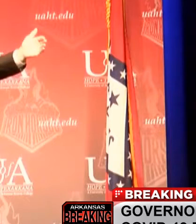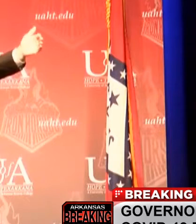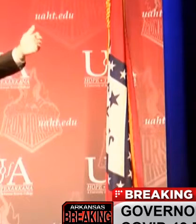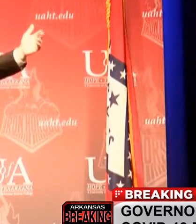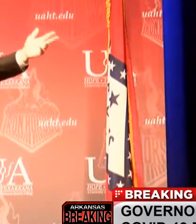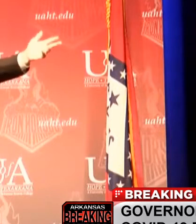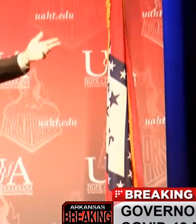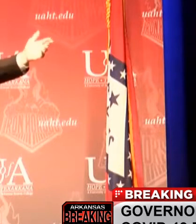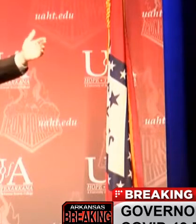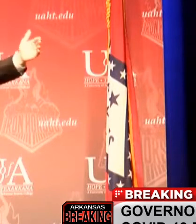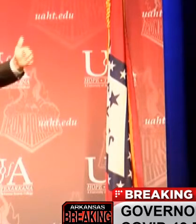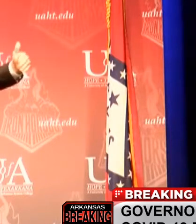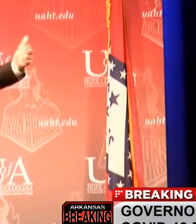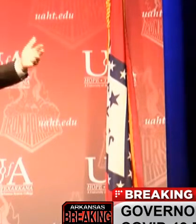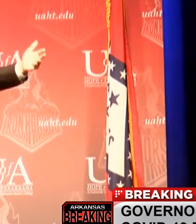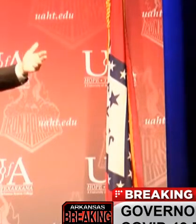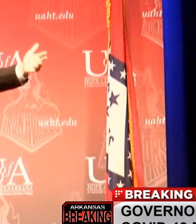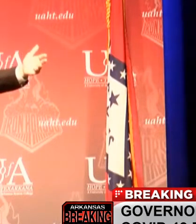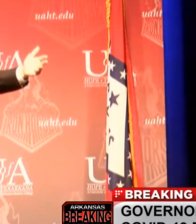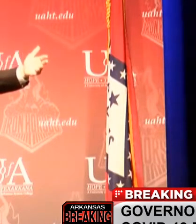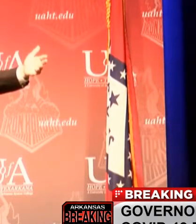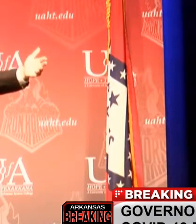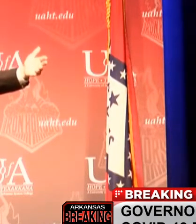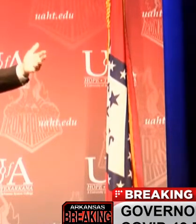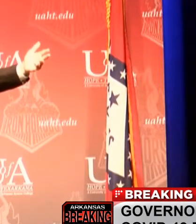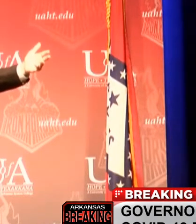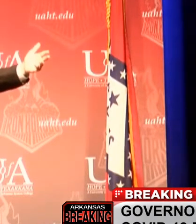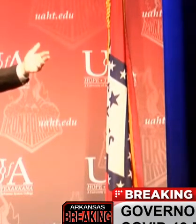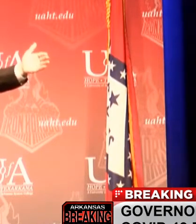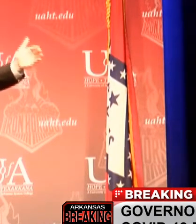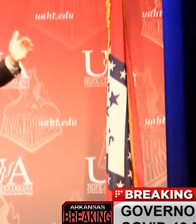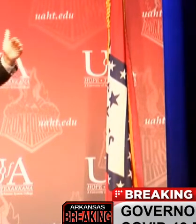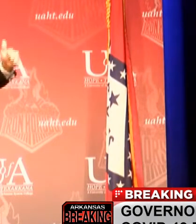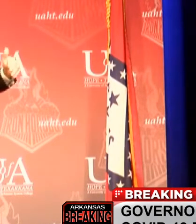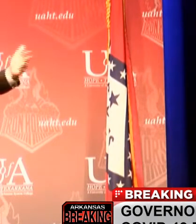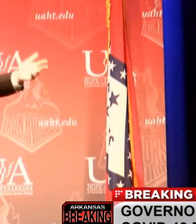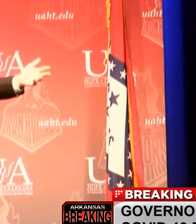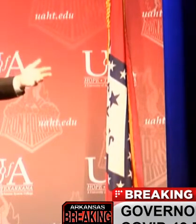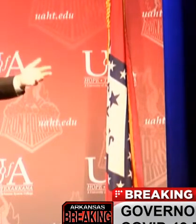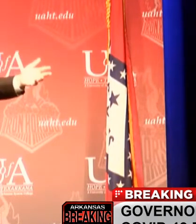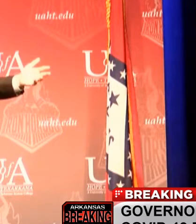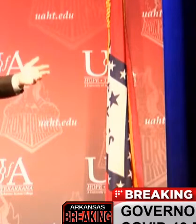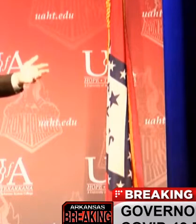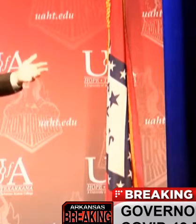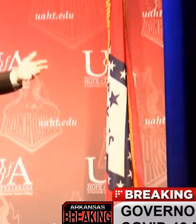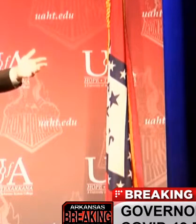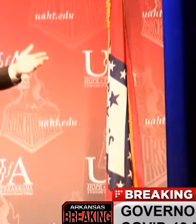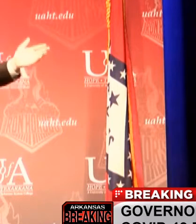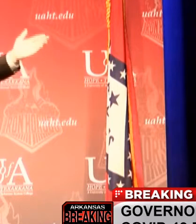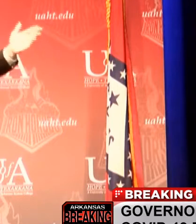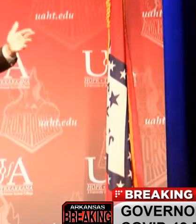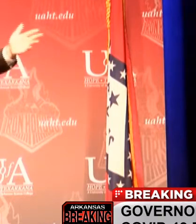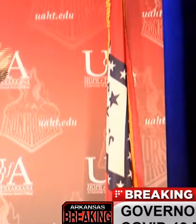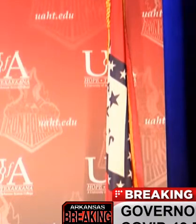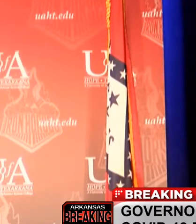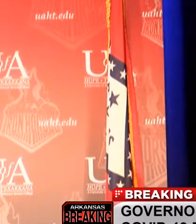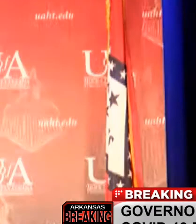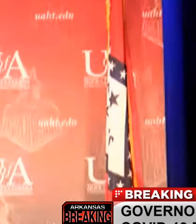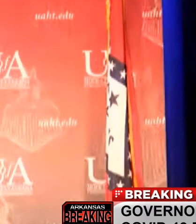and it's reflected in the active cases among our 2- and 4-year institutions has actually declined.